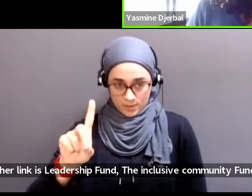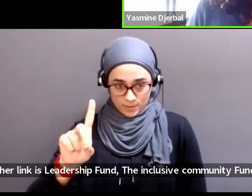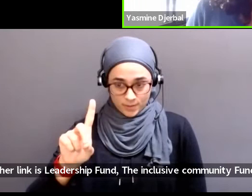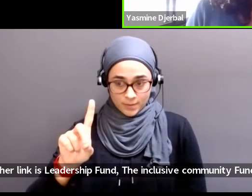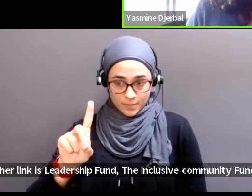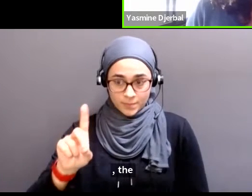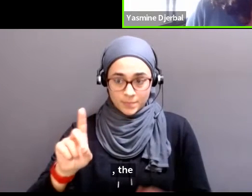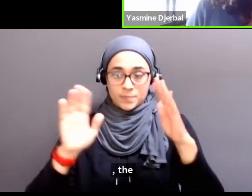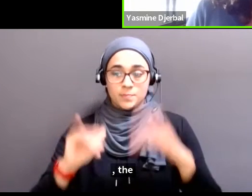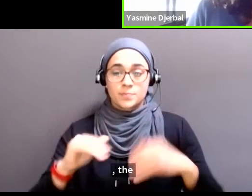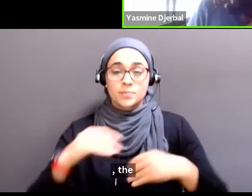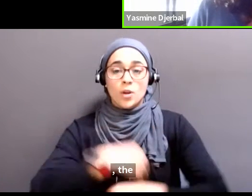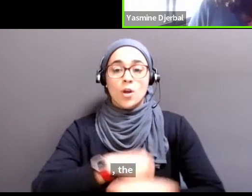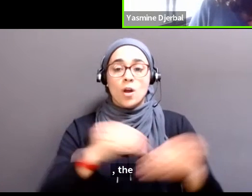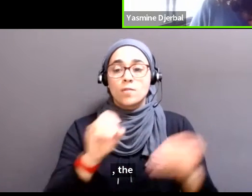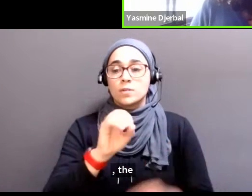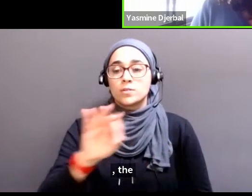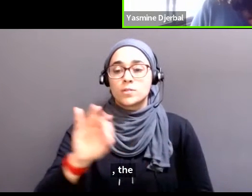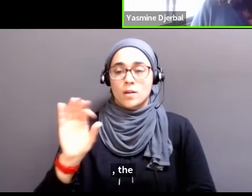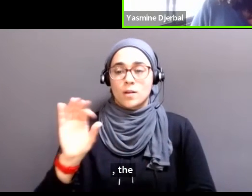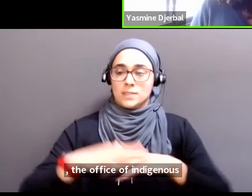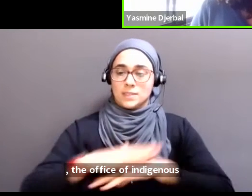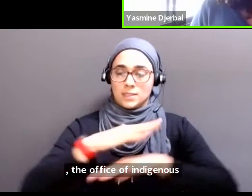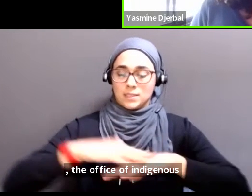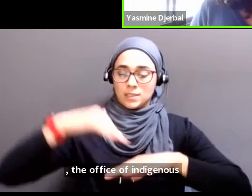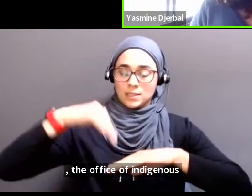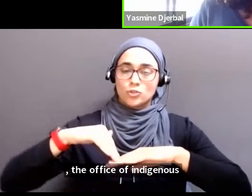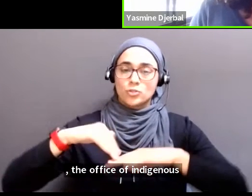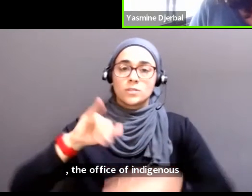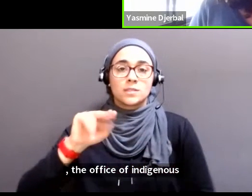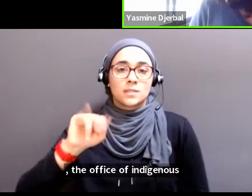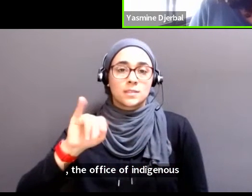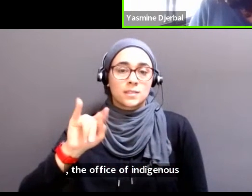the Office of Indigenous Initiatives,